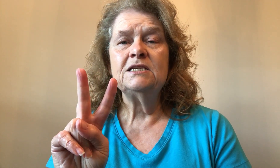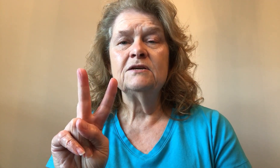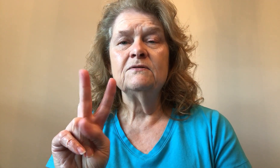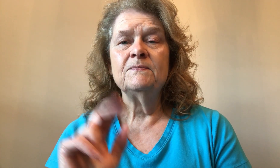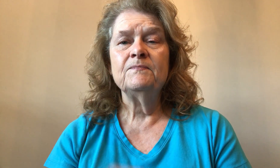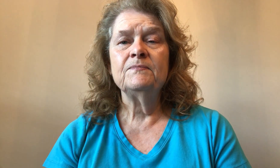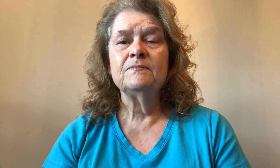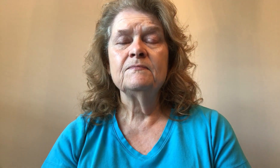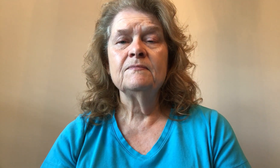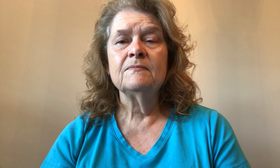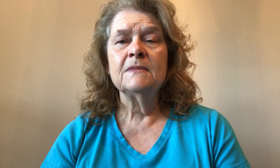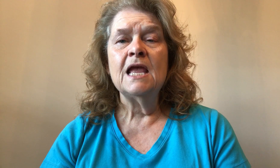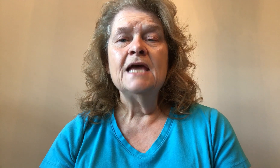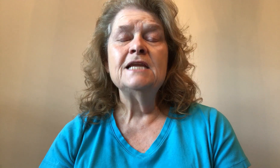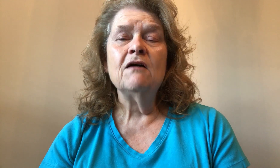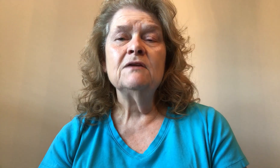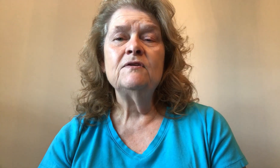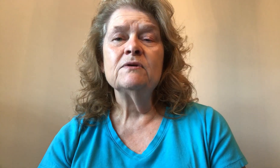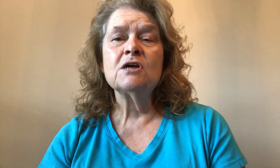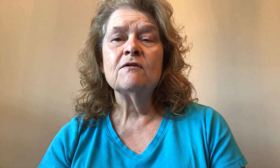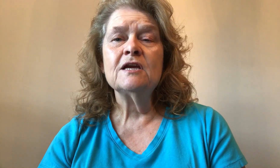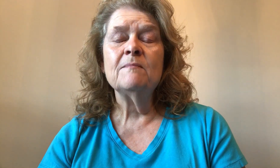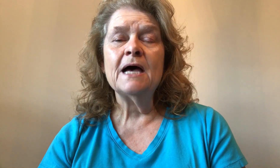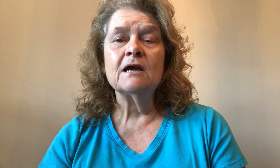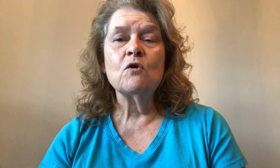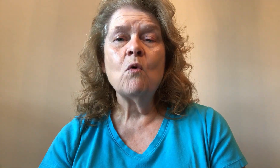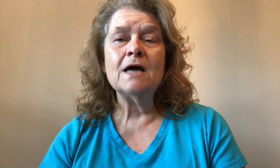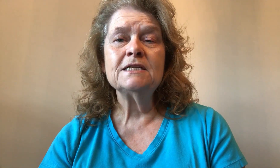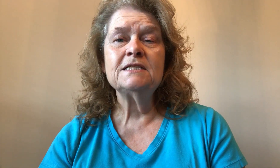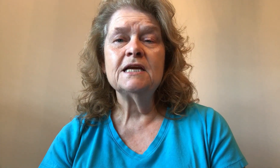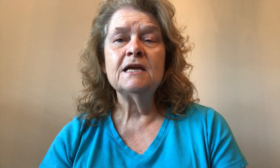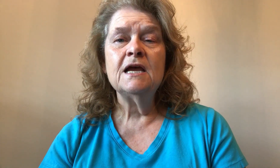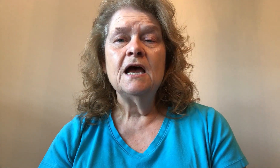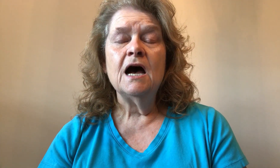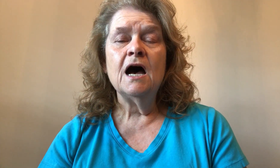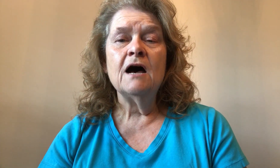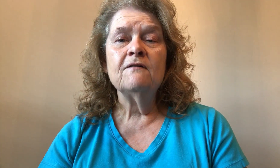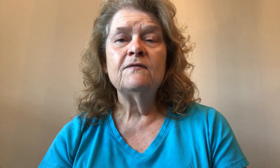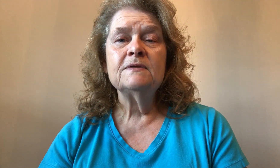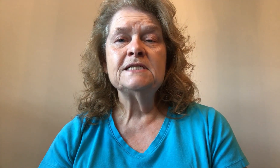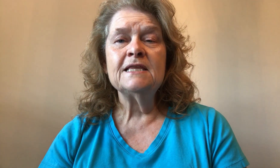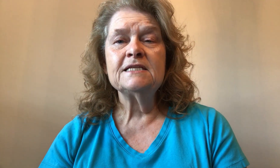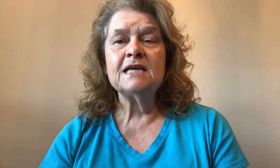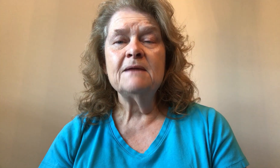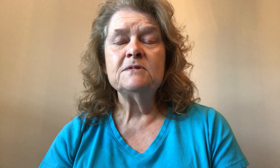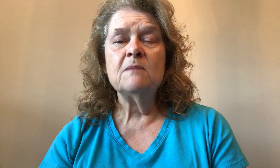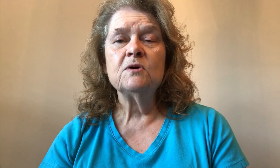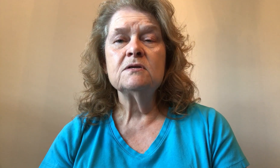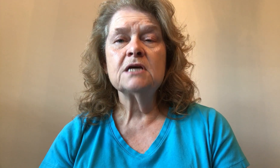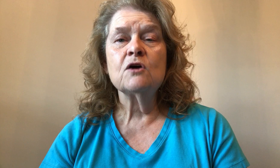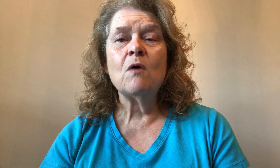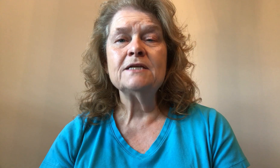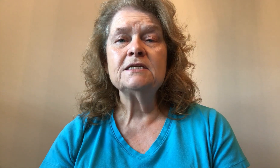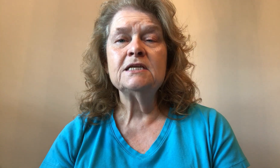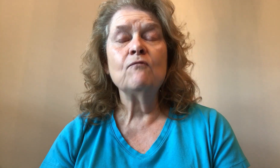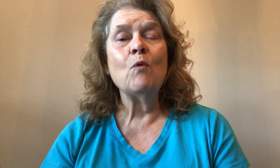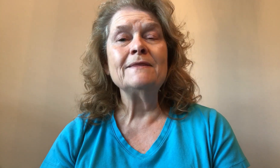1982. Now, if you were talking about a quantity of, say, the same numbers, a quantity of